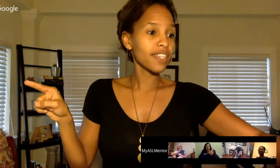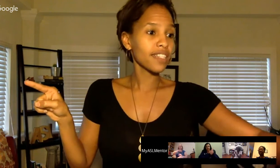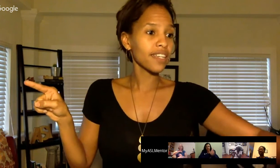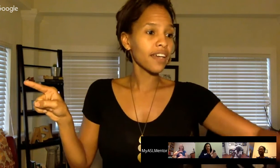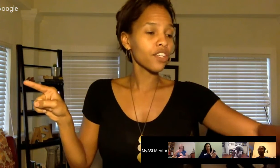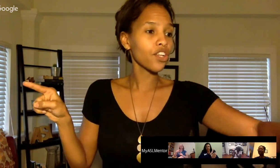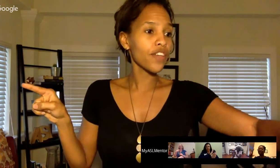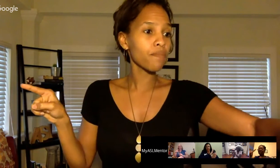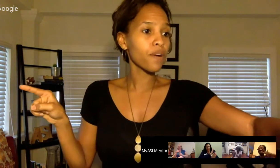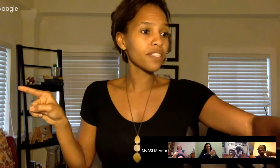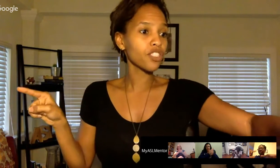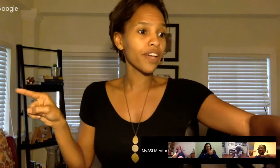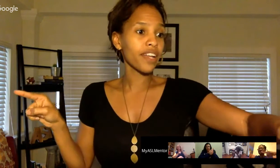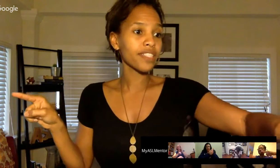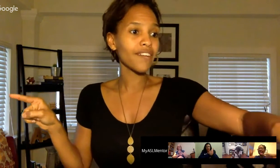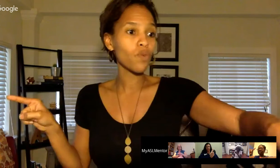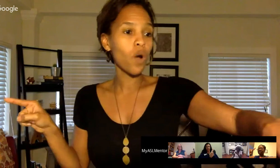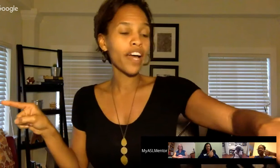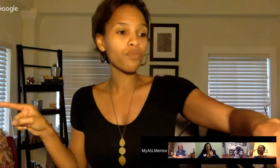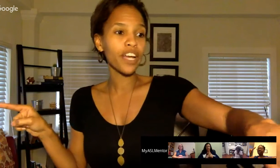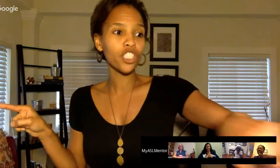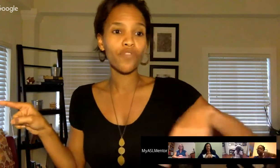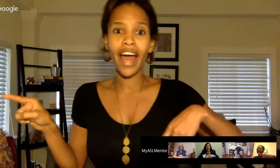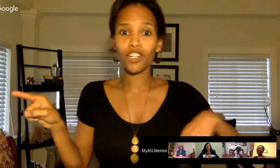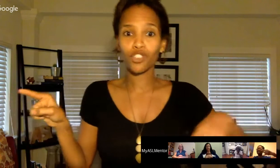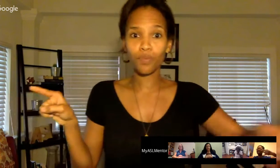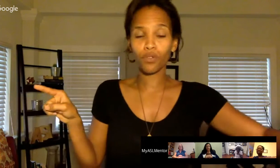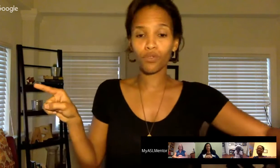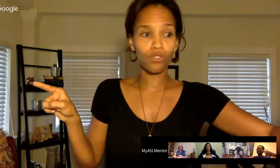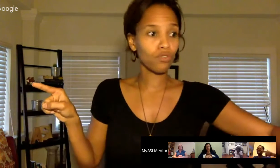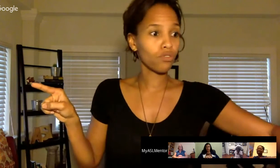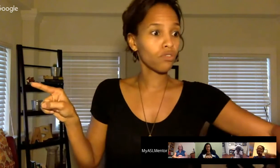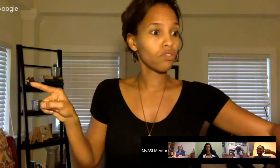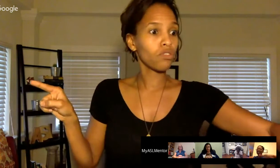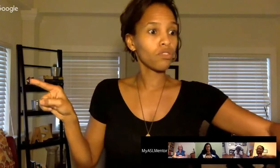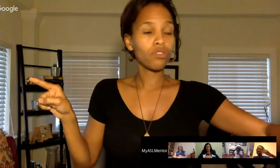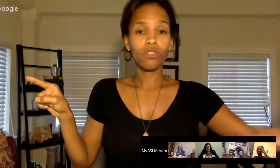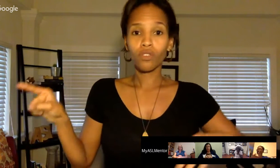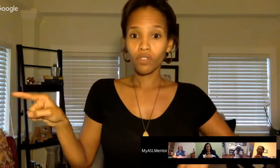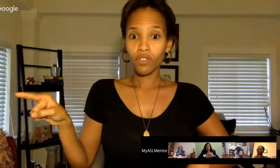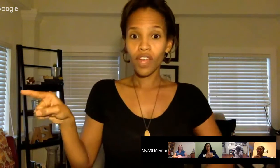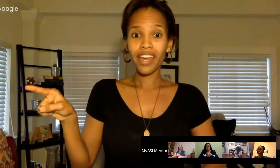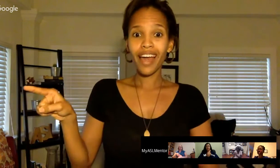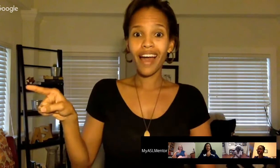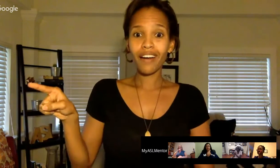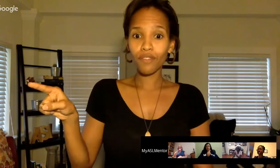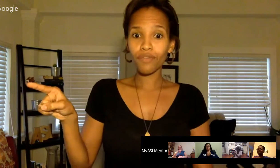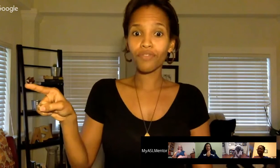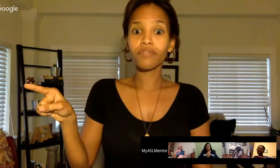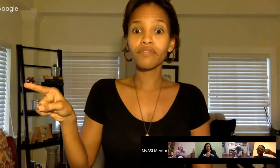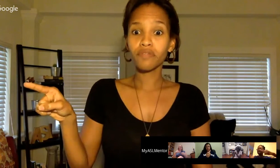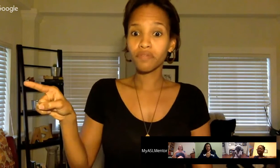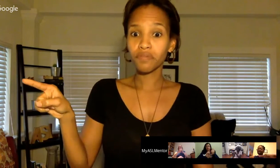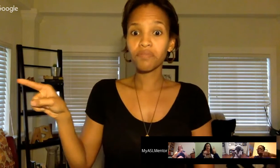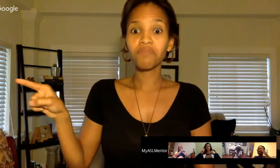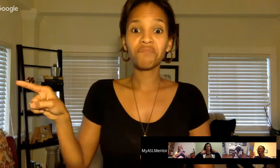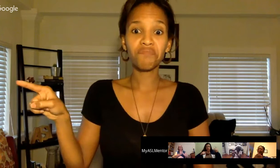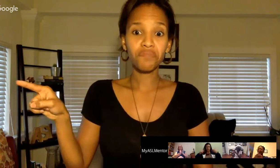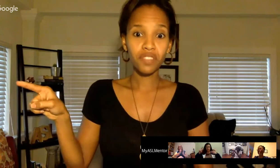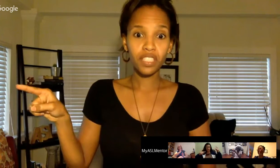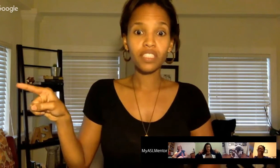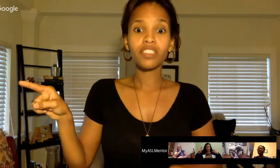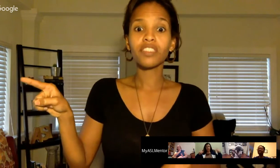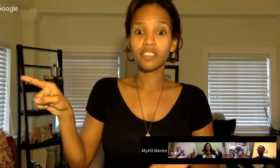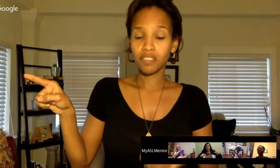I'll say the sentence again. You know that presidential candidates have a wide range of attributes. They have,